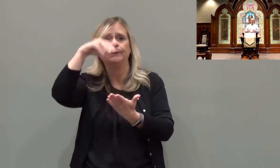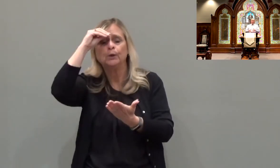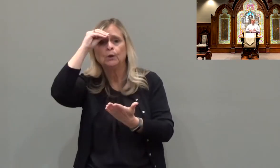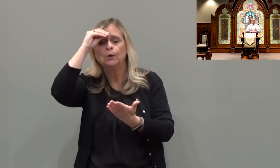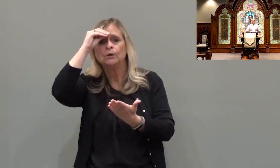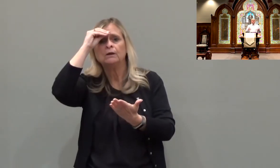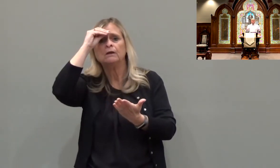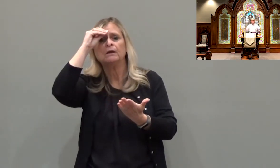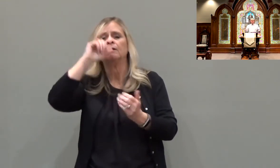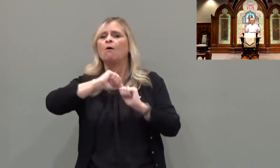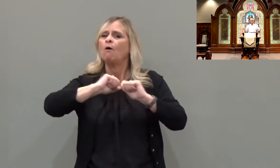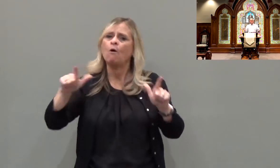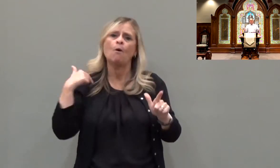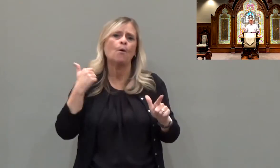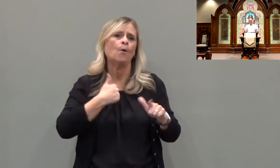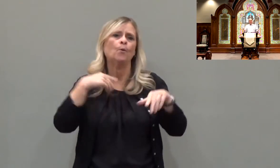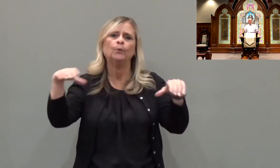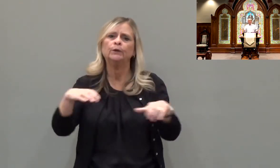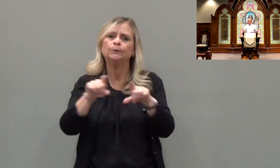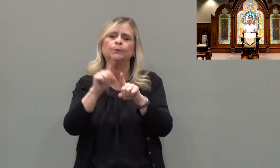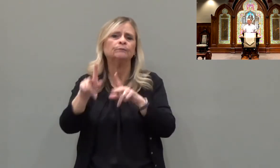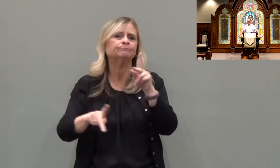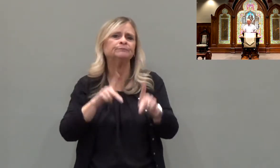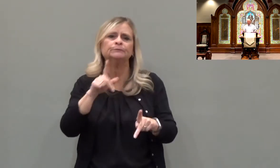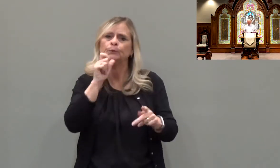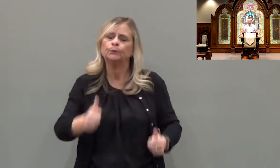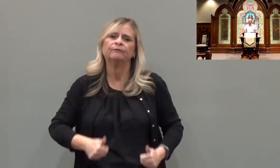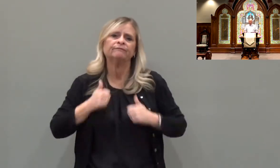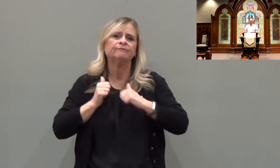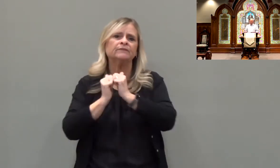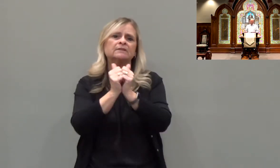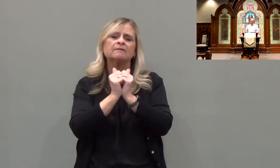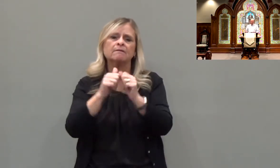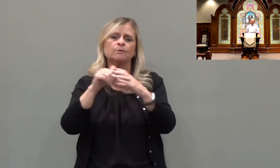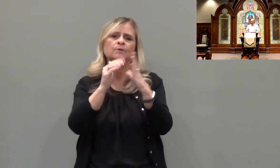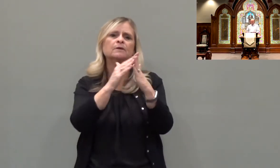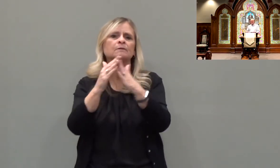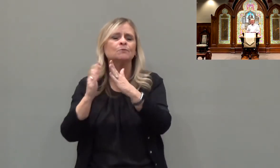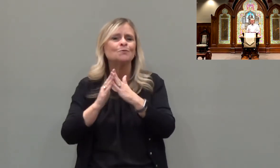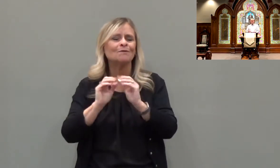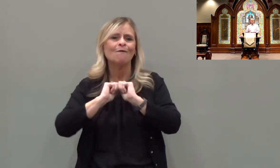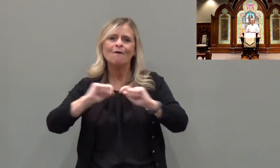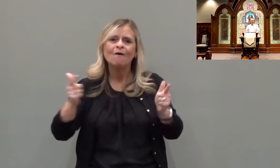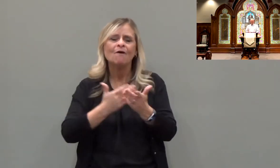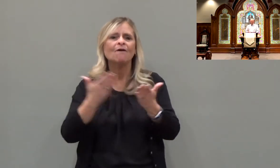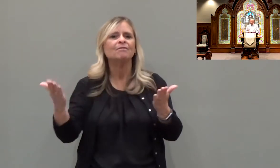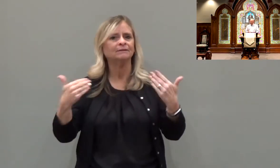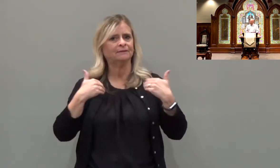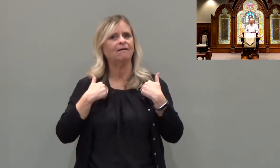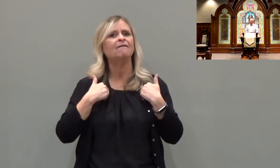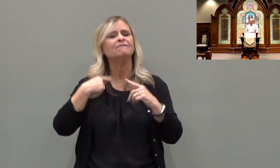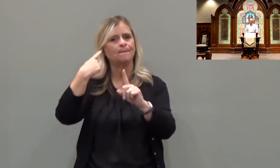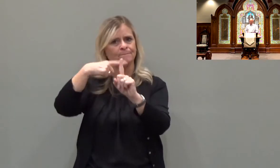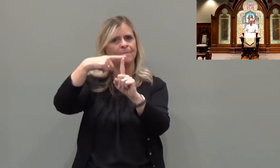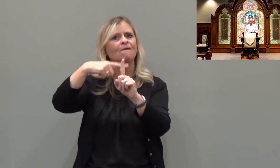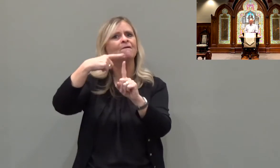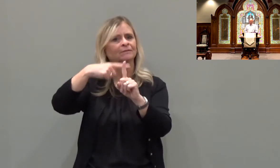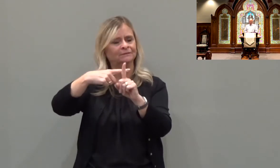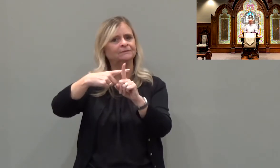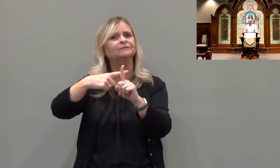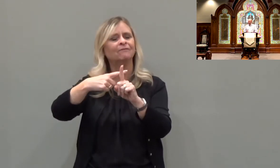that all that we do as people who live together in community, all of these things have positive